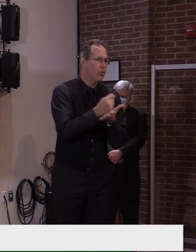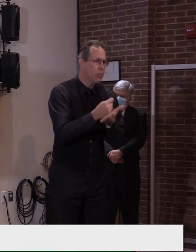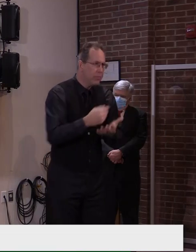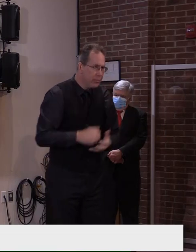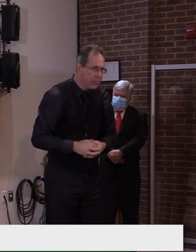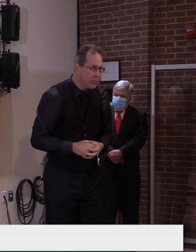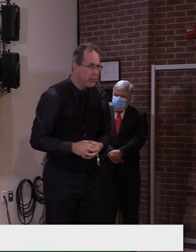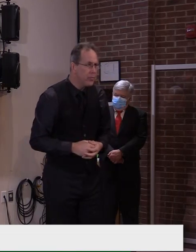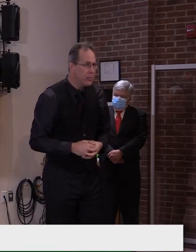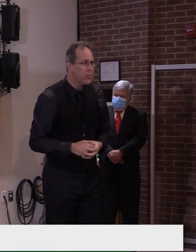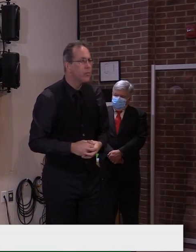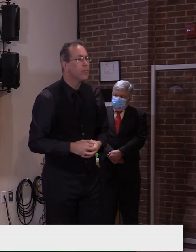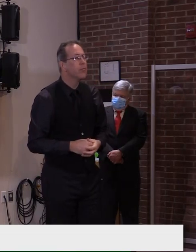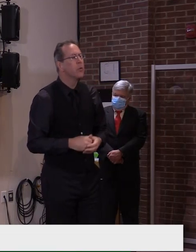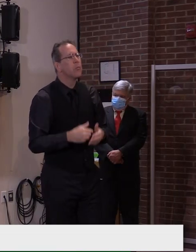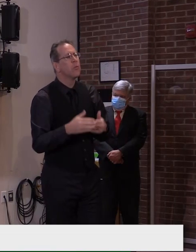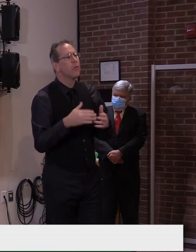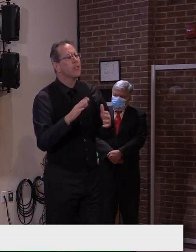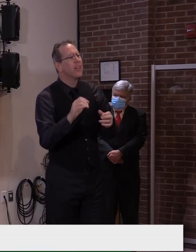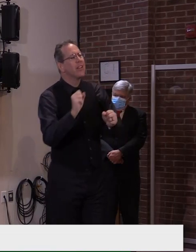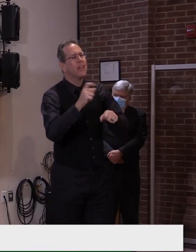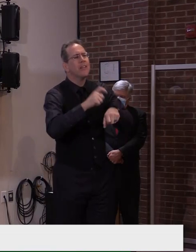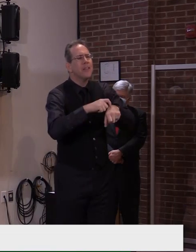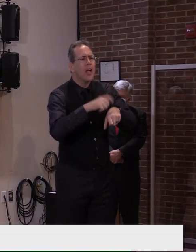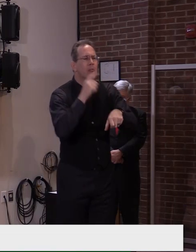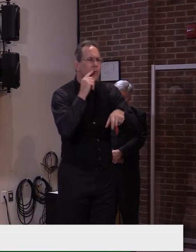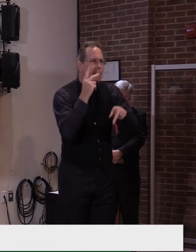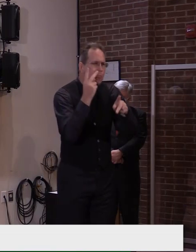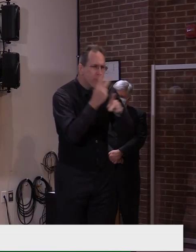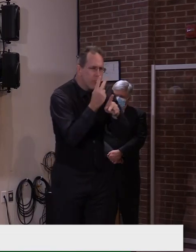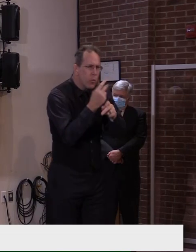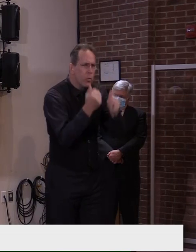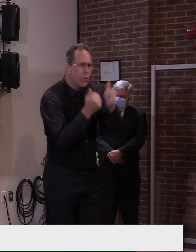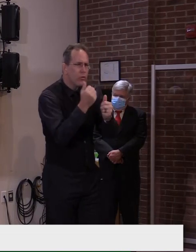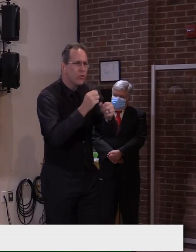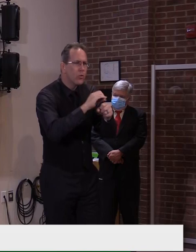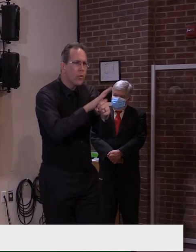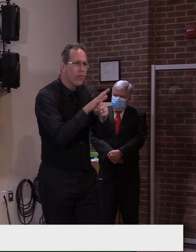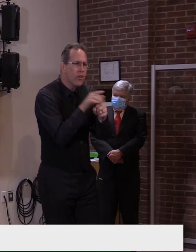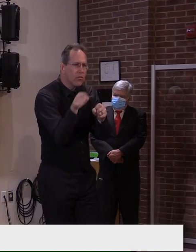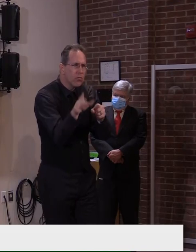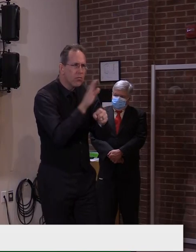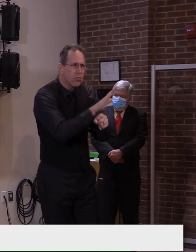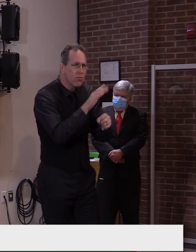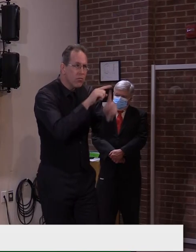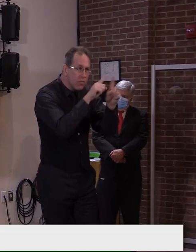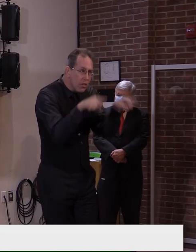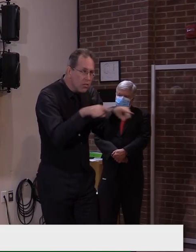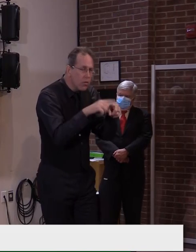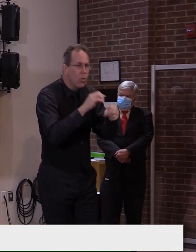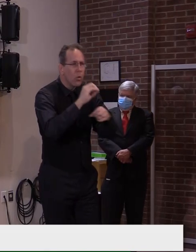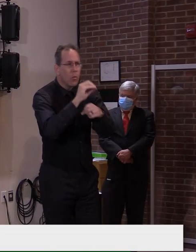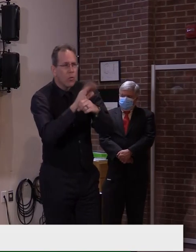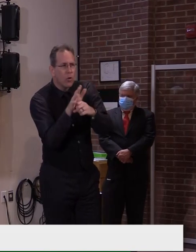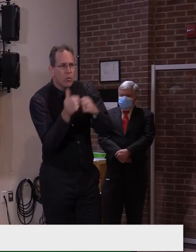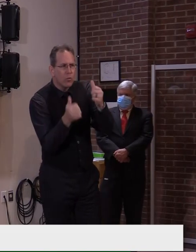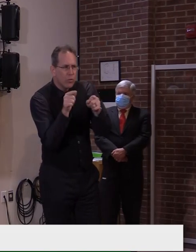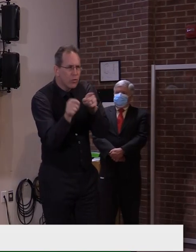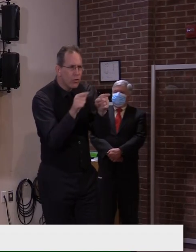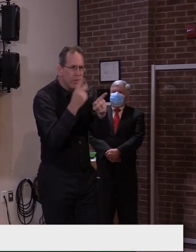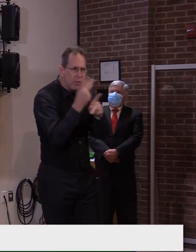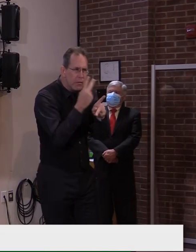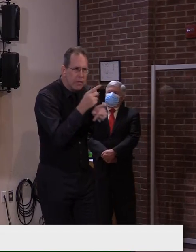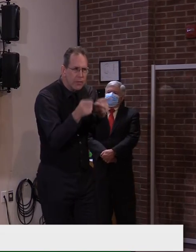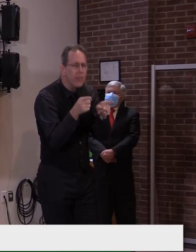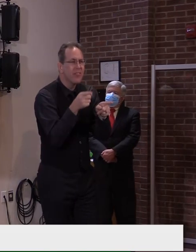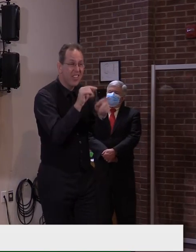understand who has what. When we get to the 80% modeling threshold of